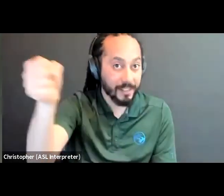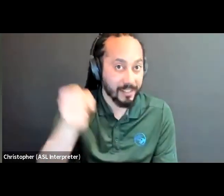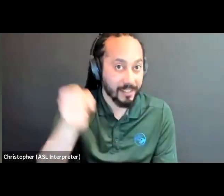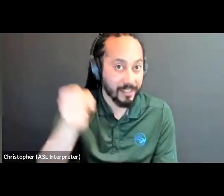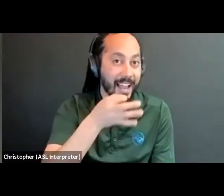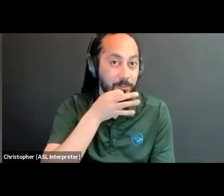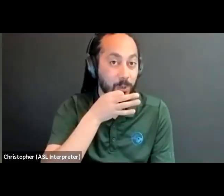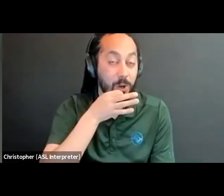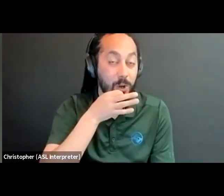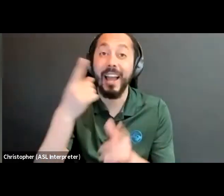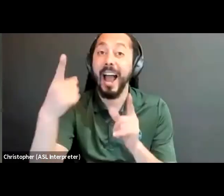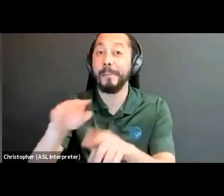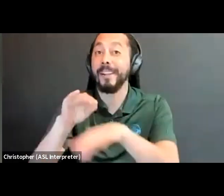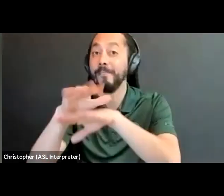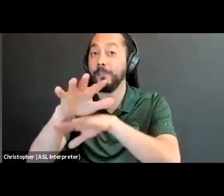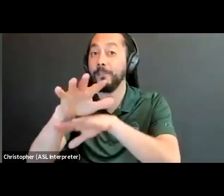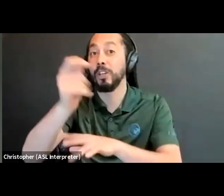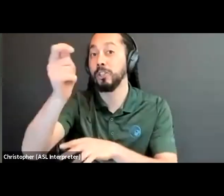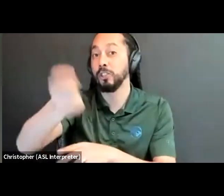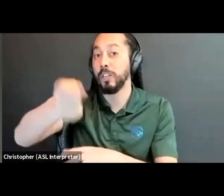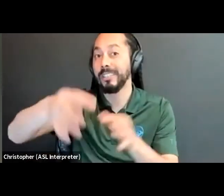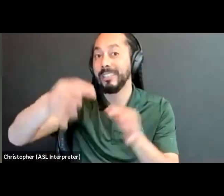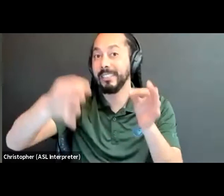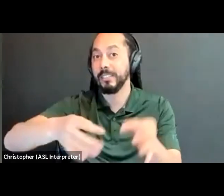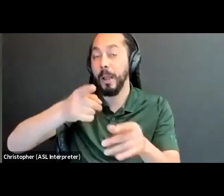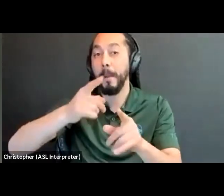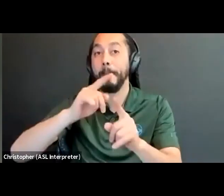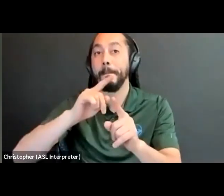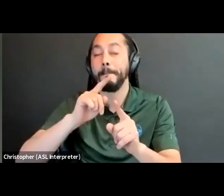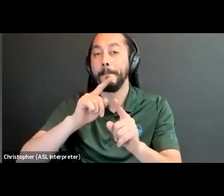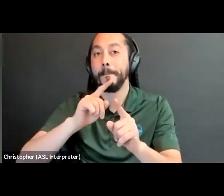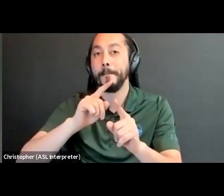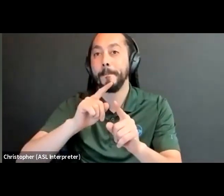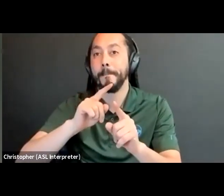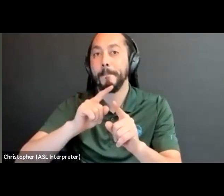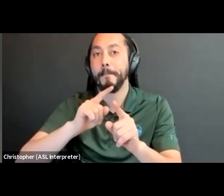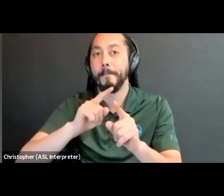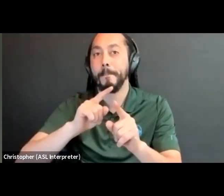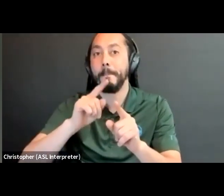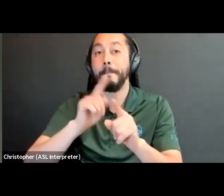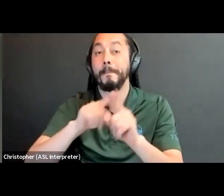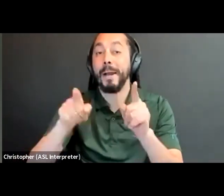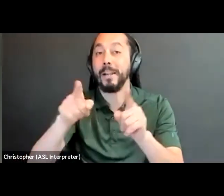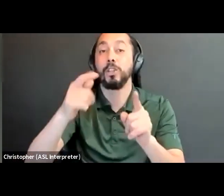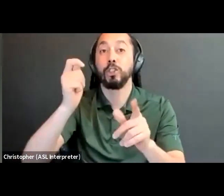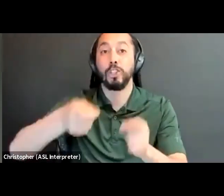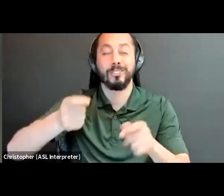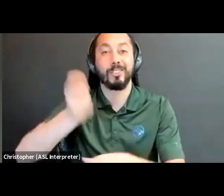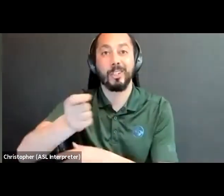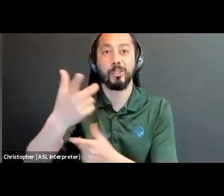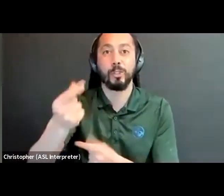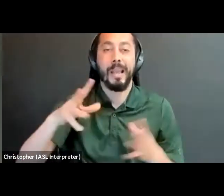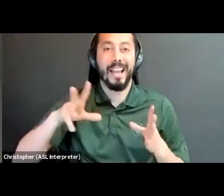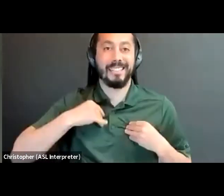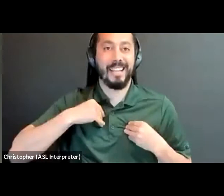judge actually did not accept to limit or stop father-child contact, but in fact, remove custody